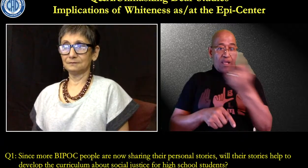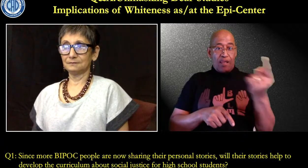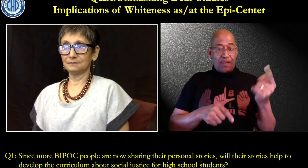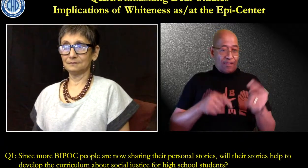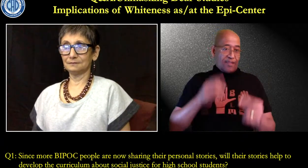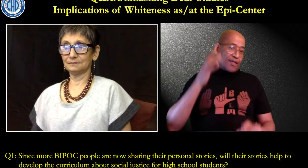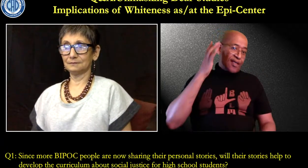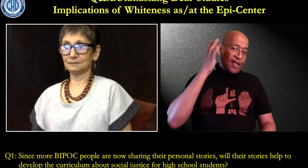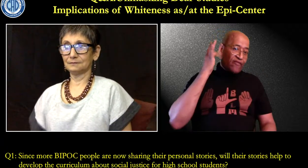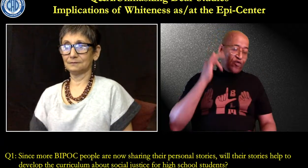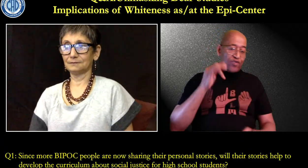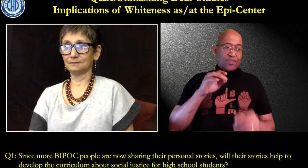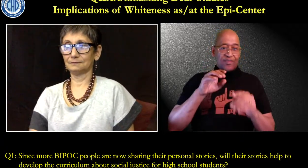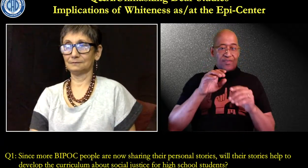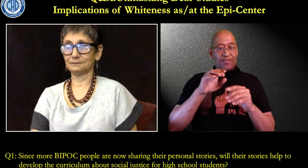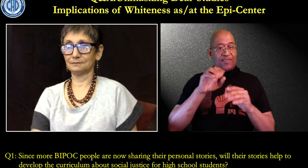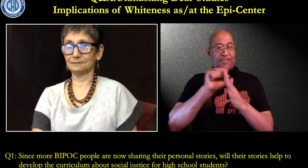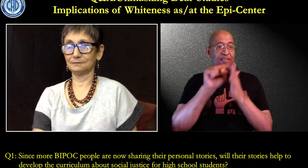Well,